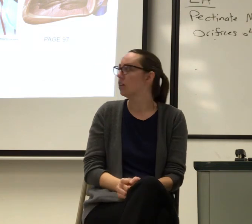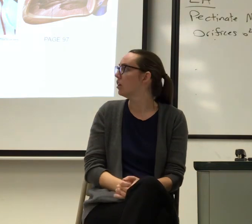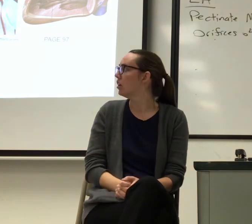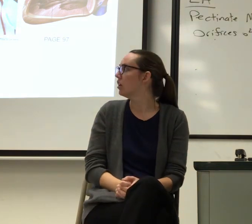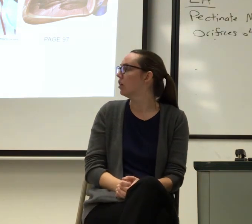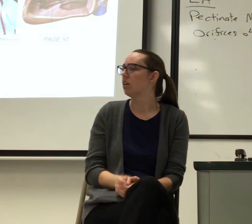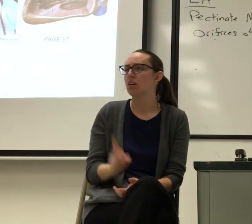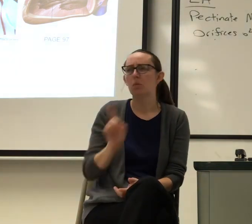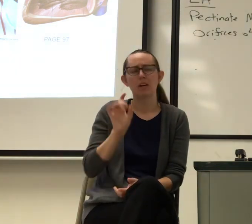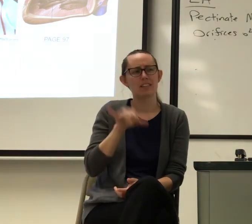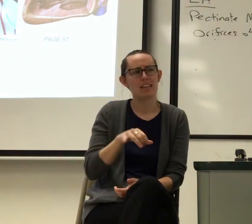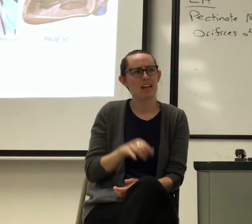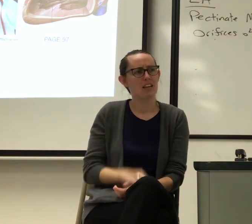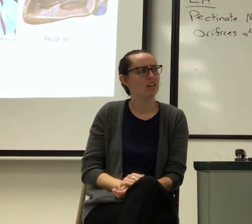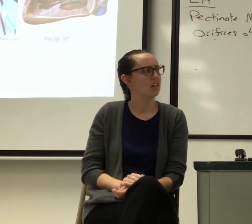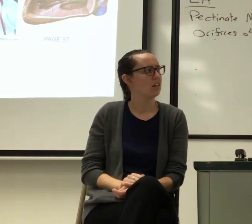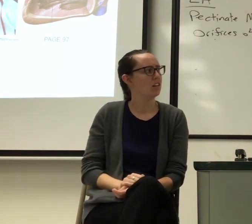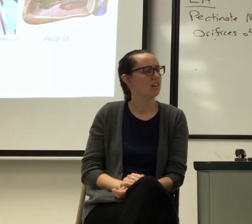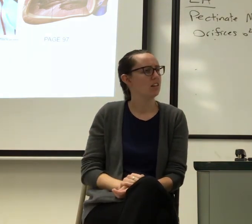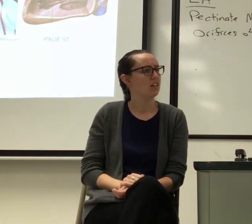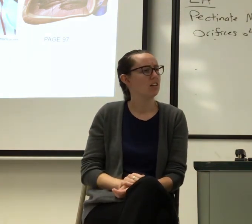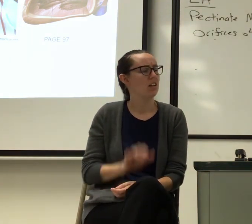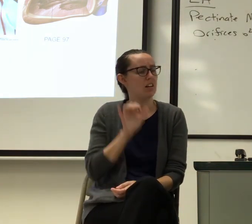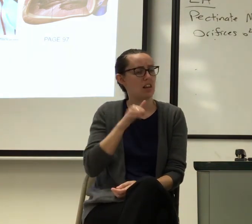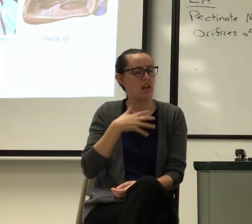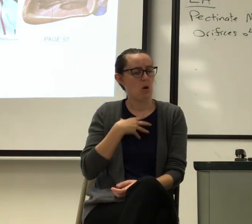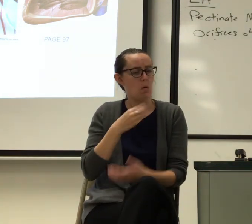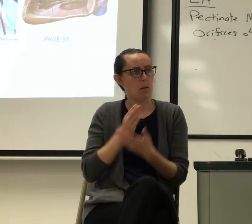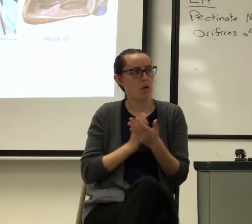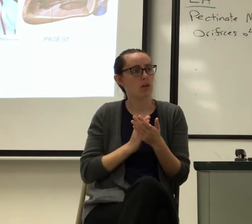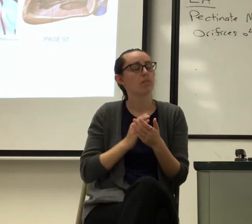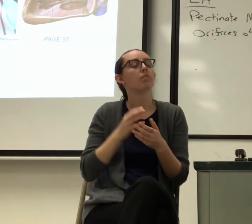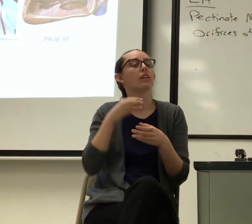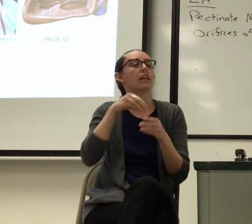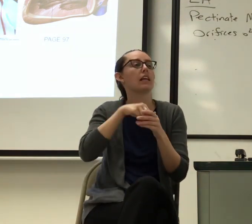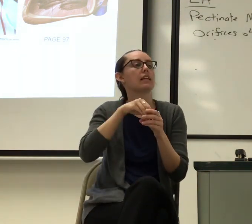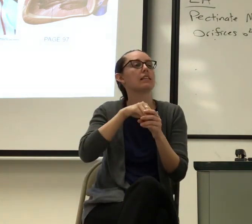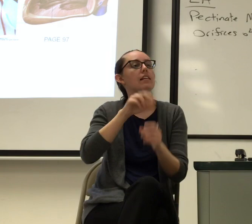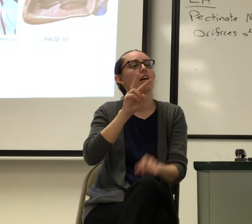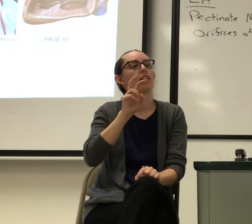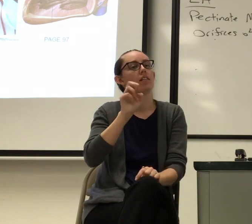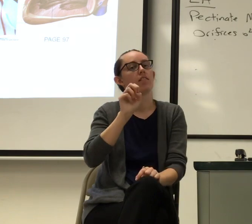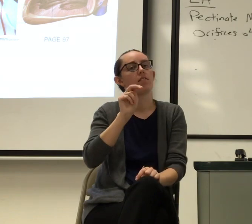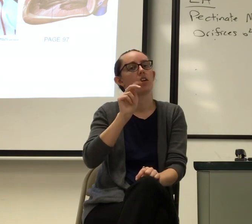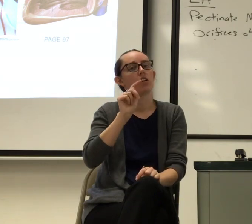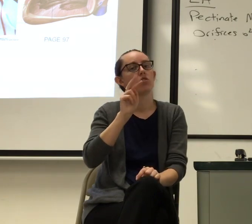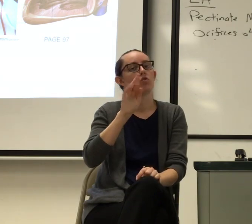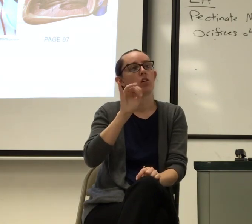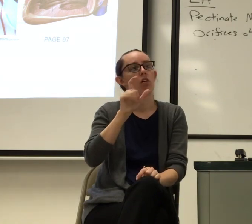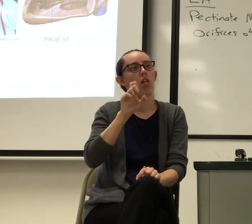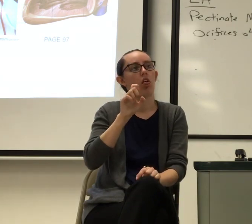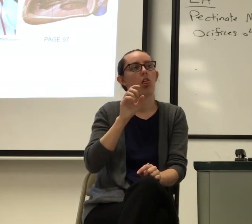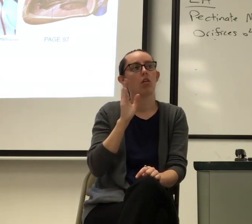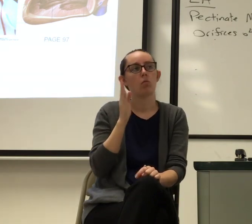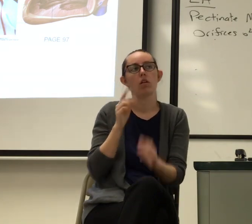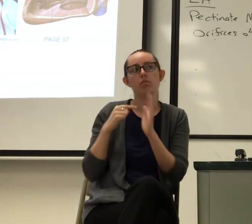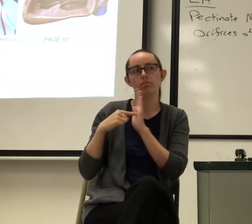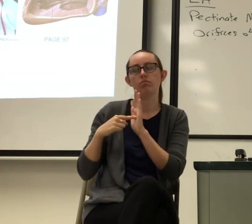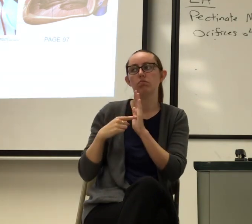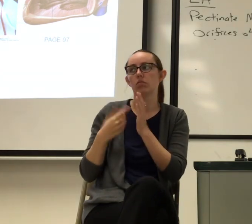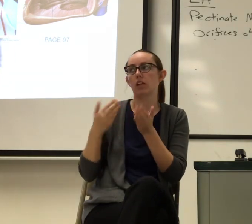where was that? Is that the white part? They're in the ventricles. And let me point to them once again.